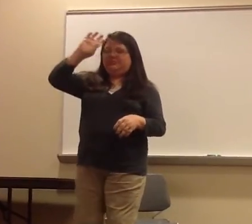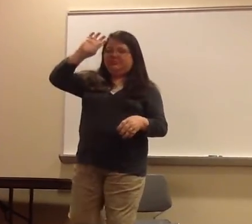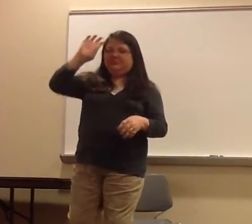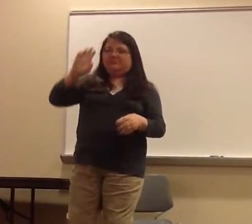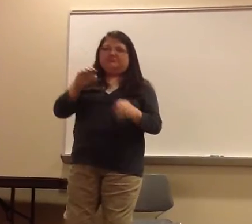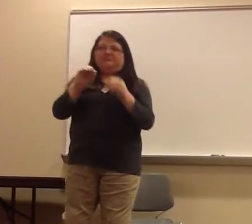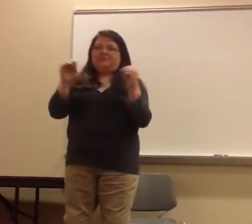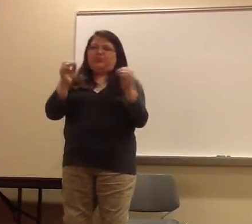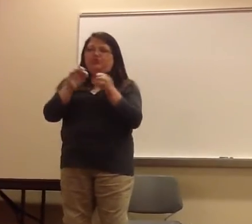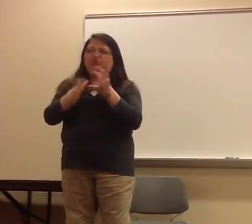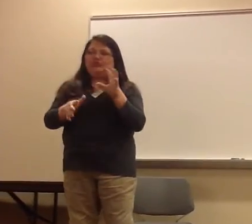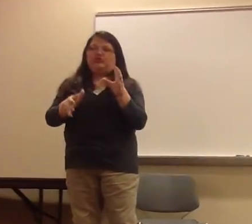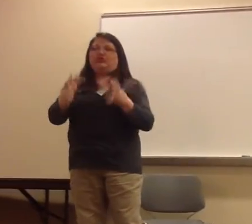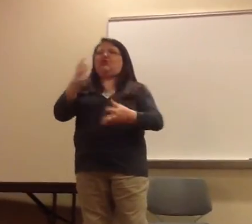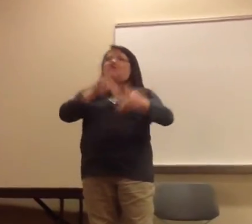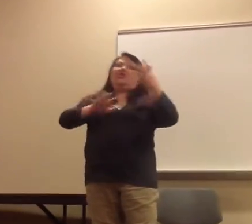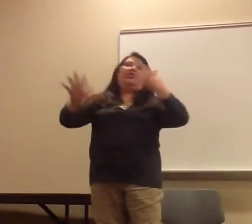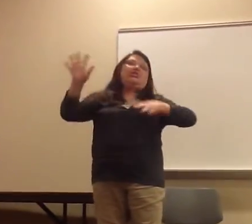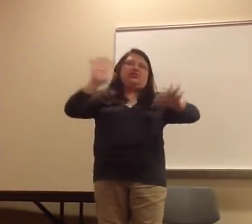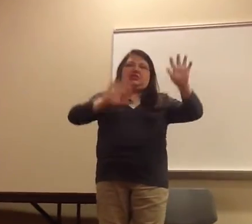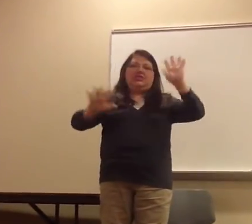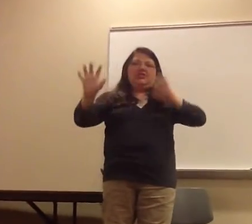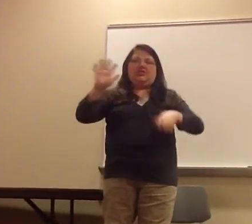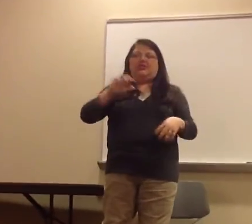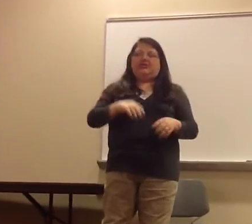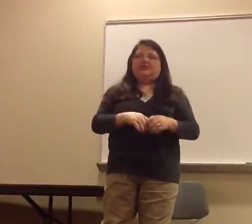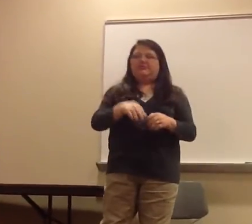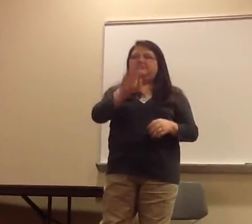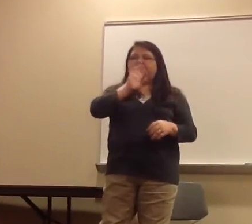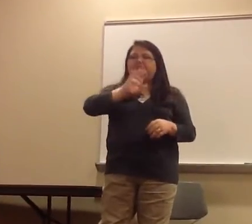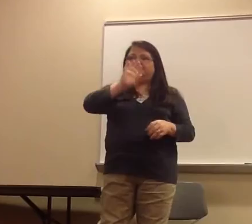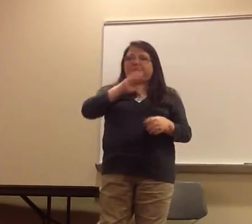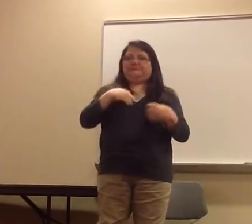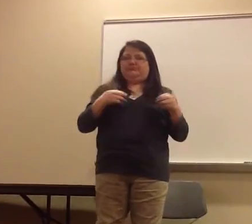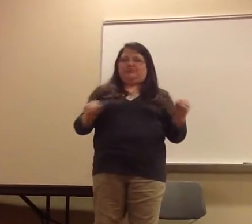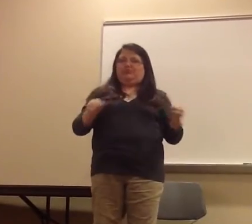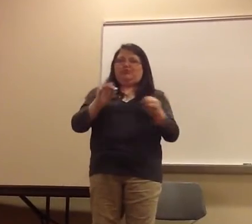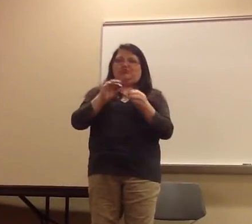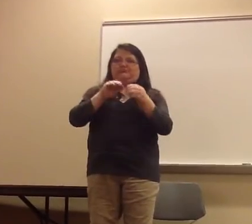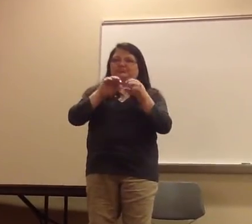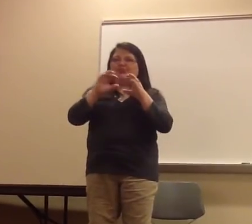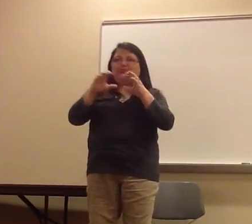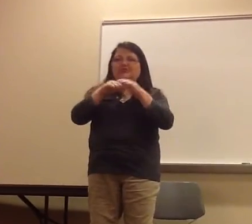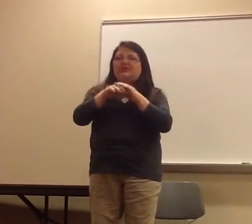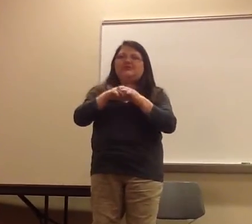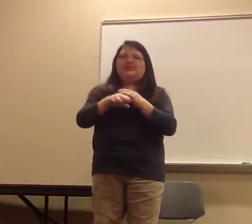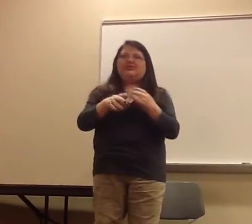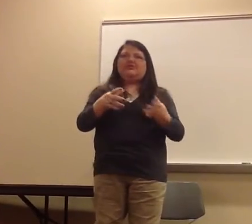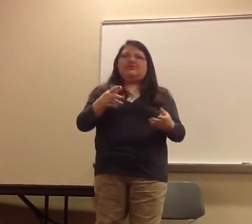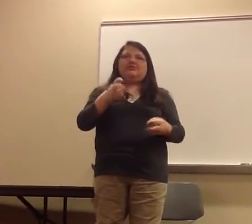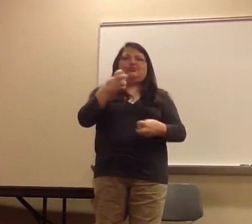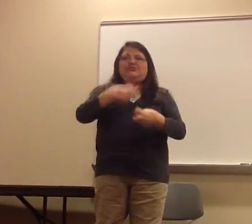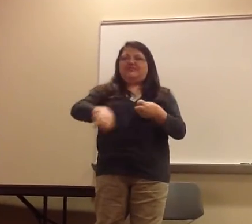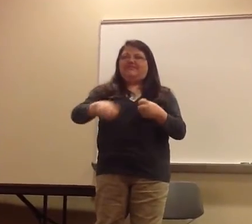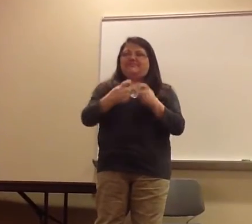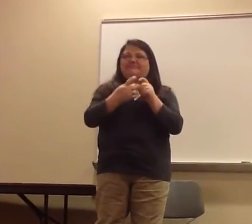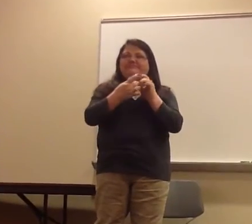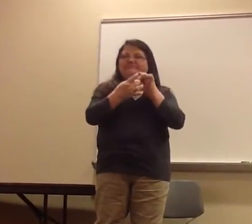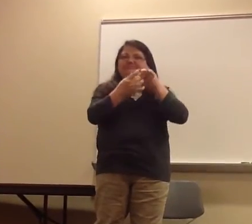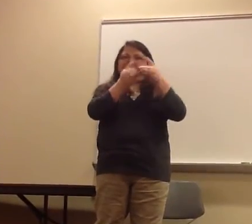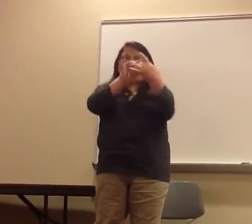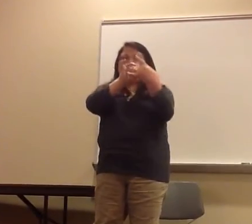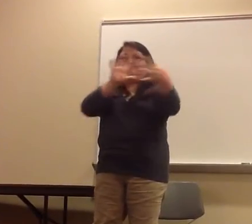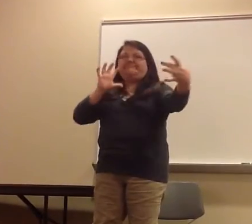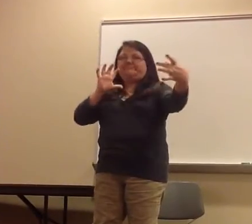Elliott Hospital and had no interpreter services. The situation was very frustrating. I had no communication